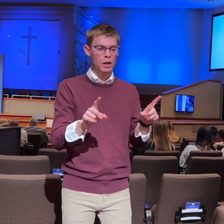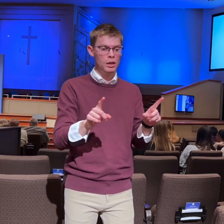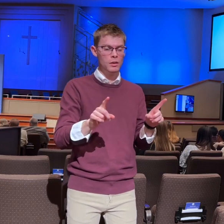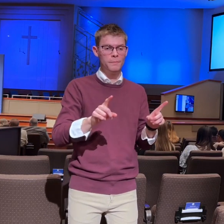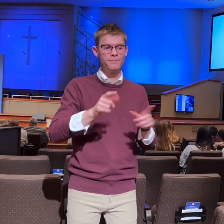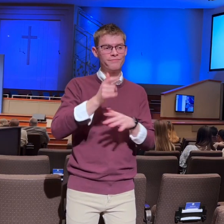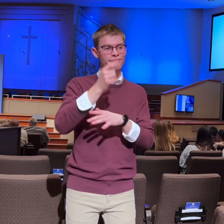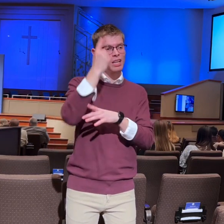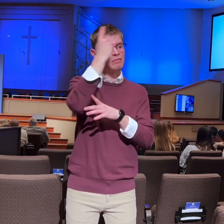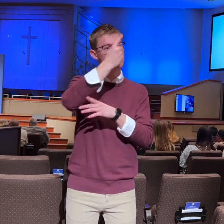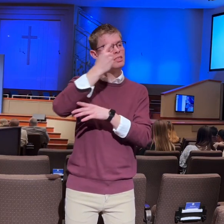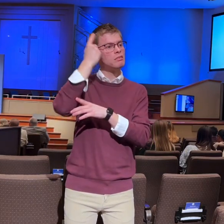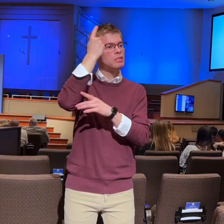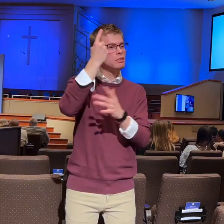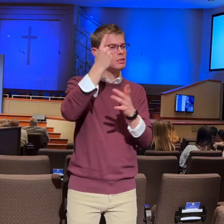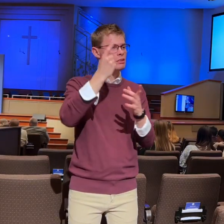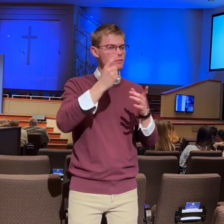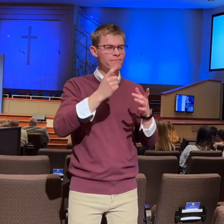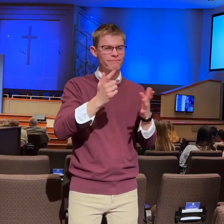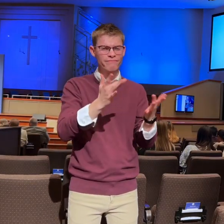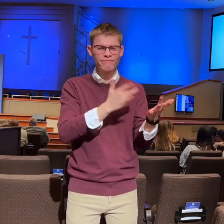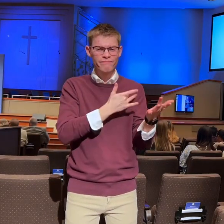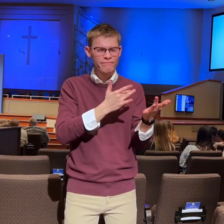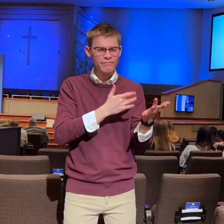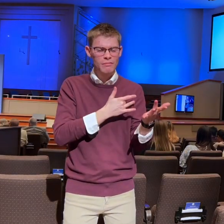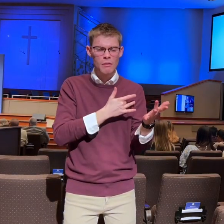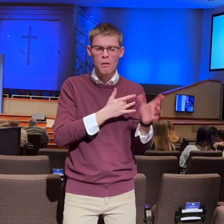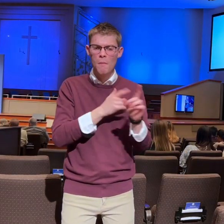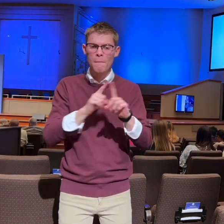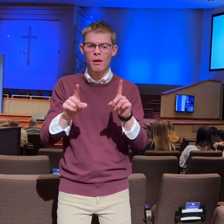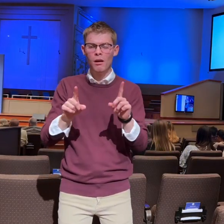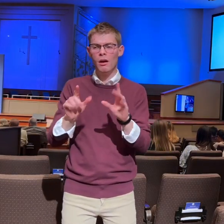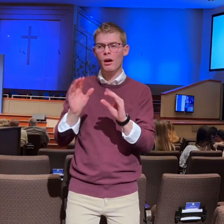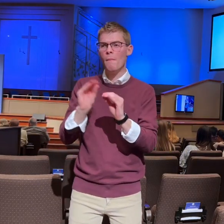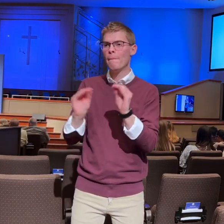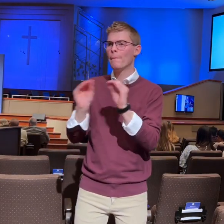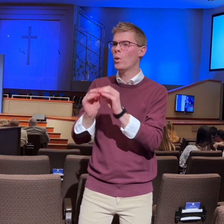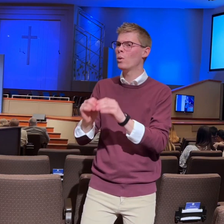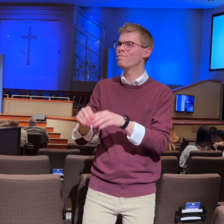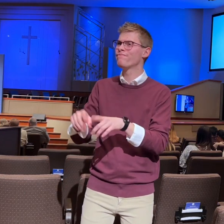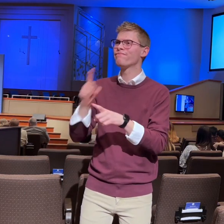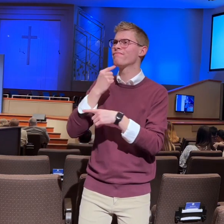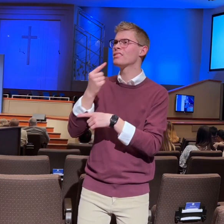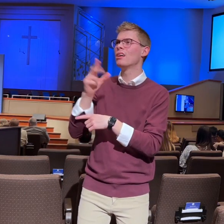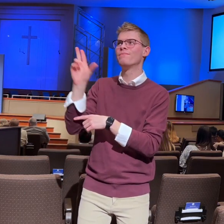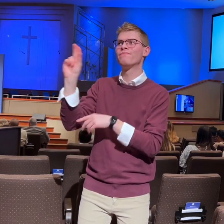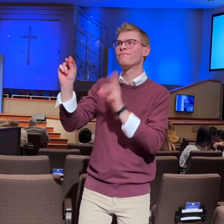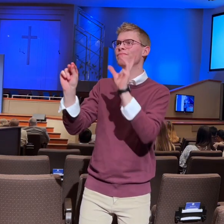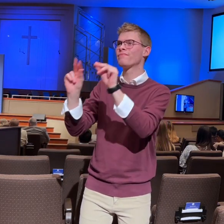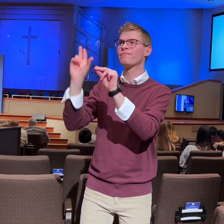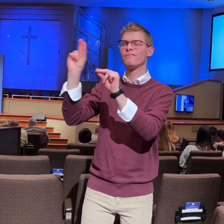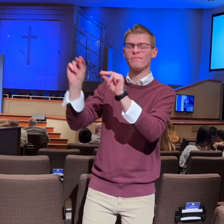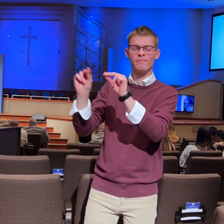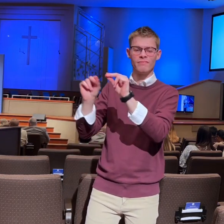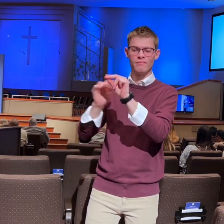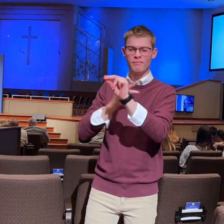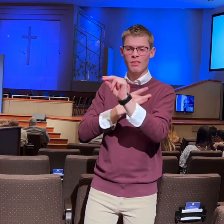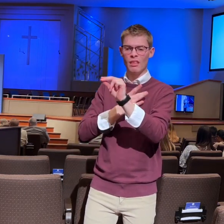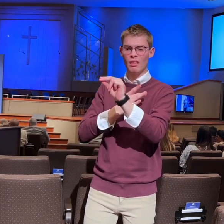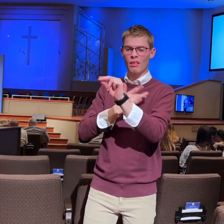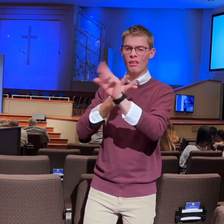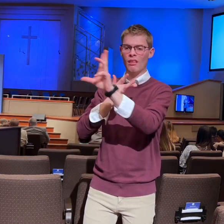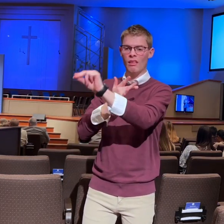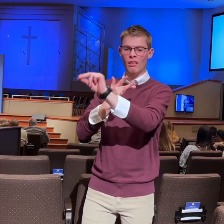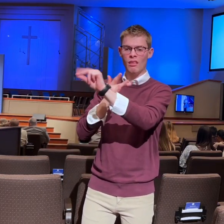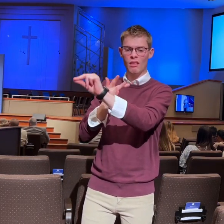but the more they said no to God, the more their conscience was seared, and the more the conscience is seared, the less